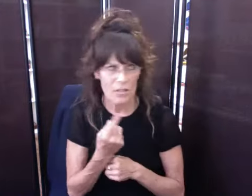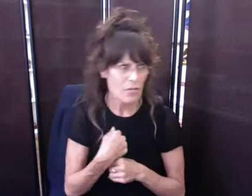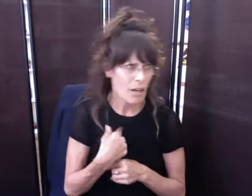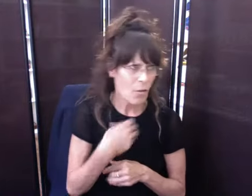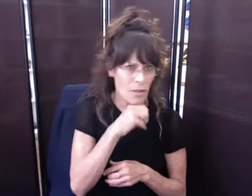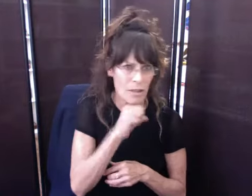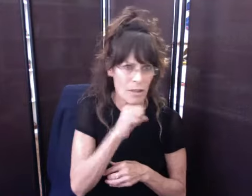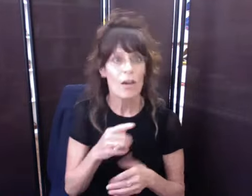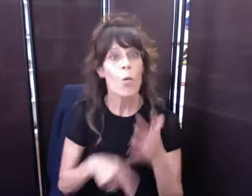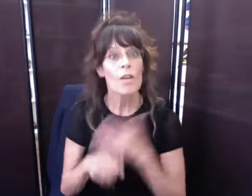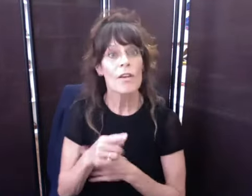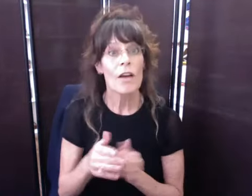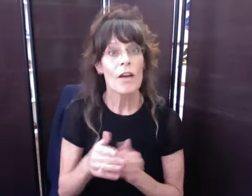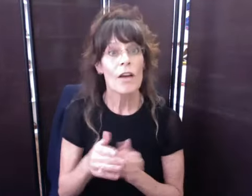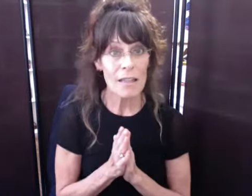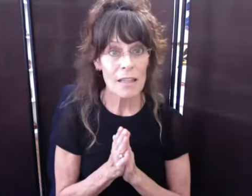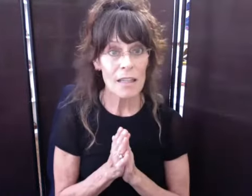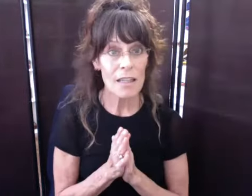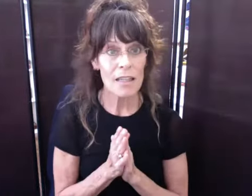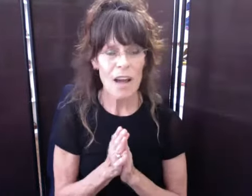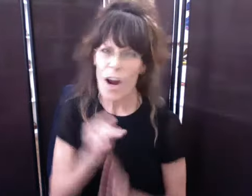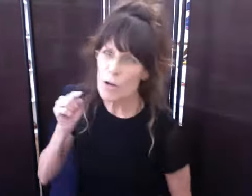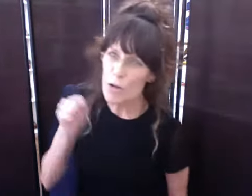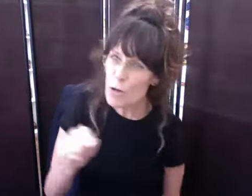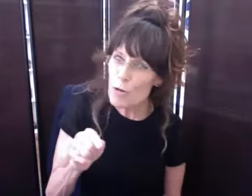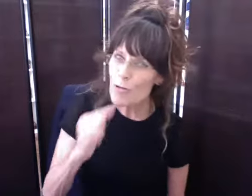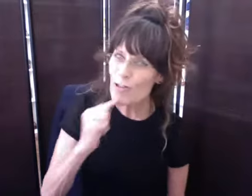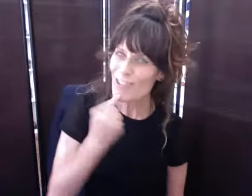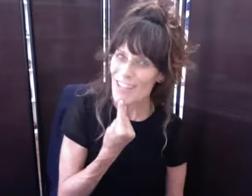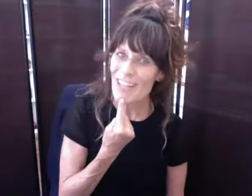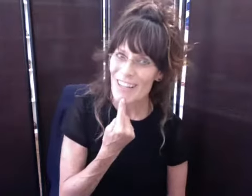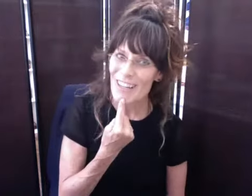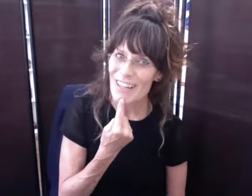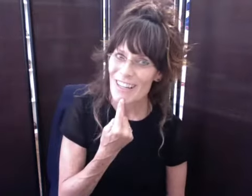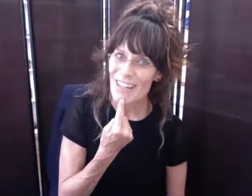think are asking us is, Mike Donnelly, are you being sincere this time? Or are you full of crap again?